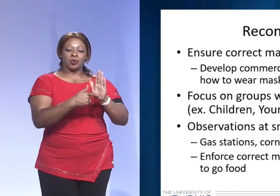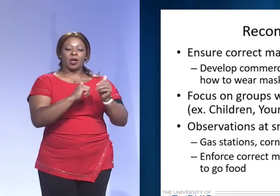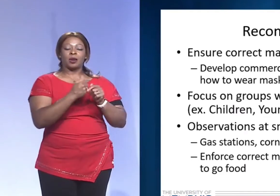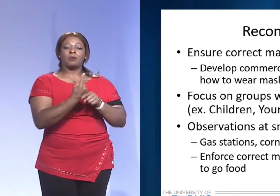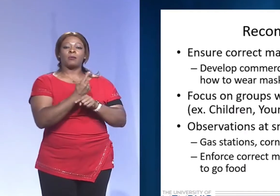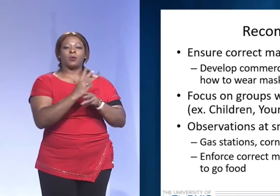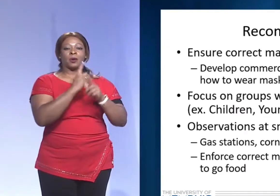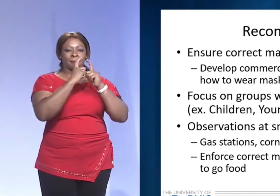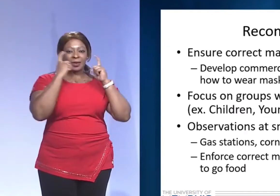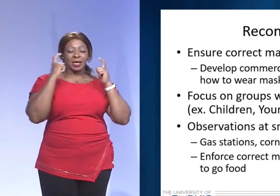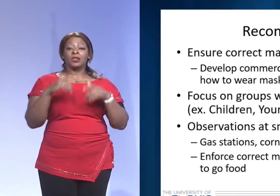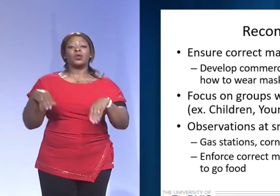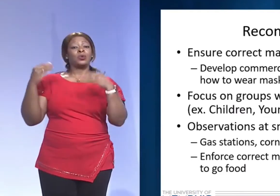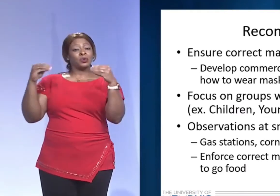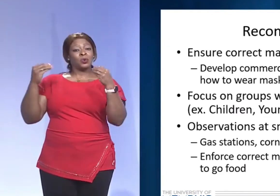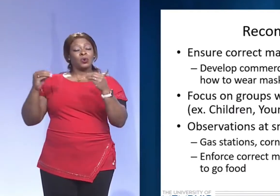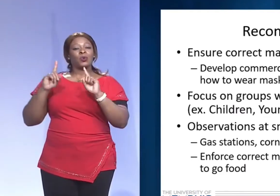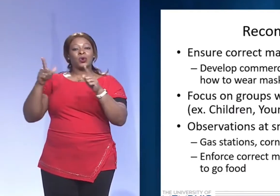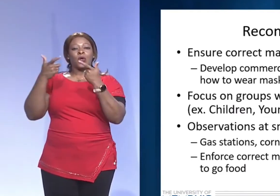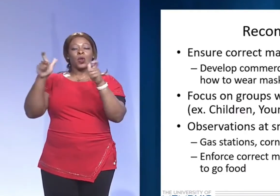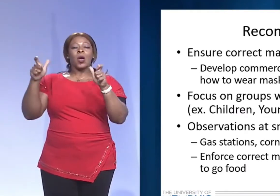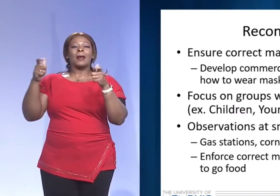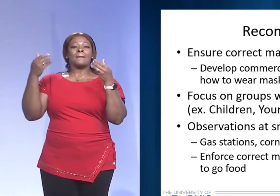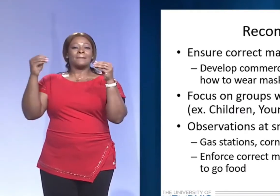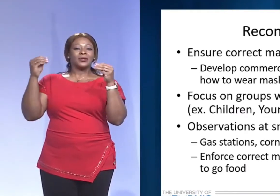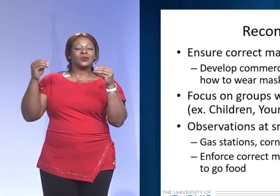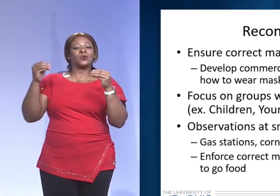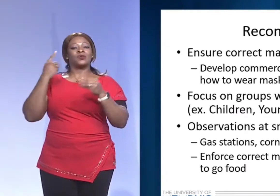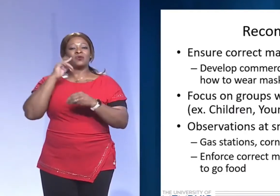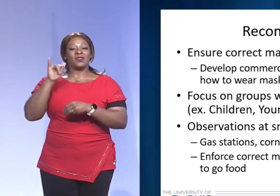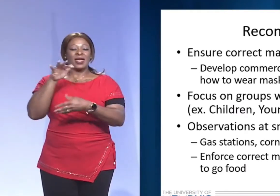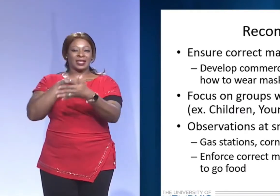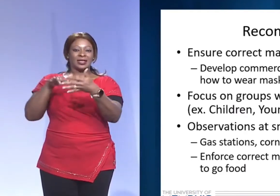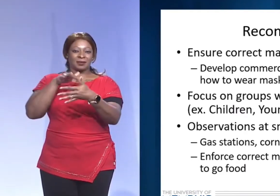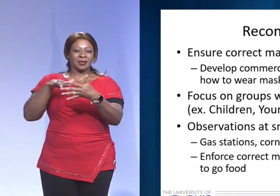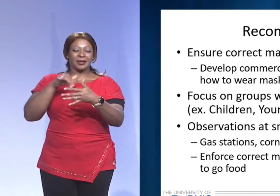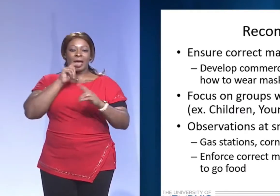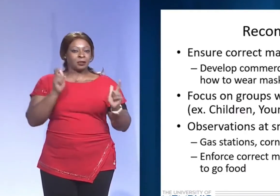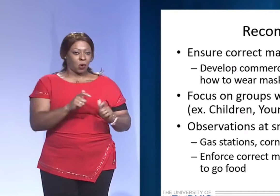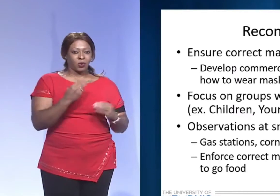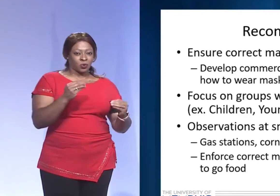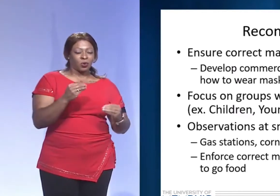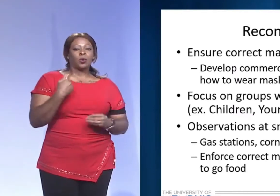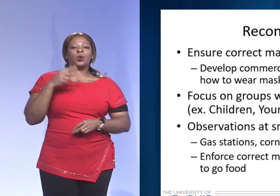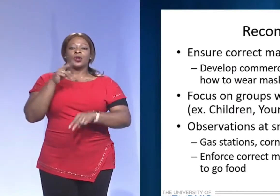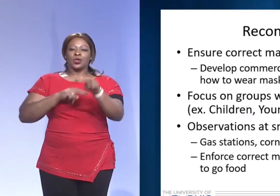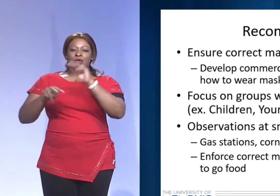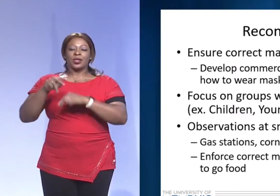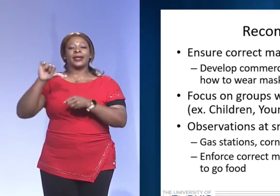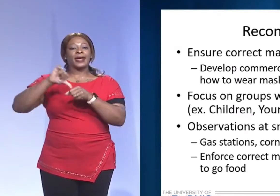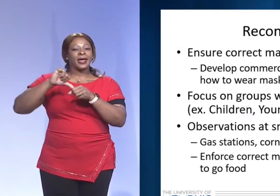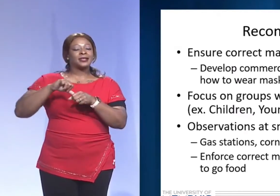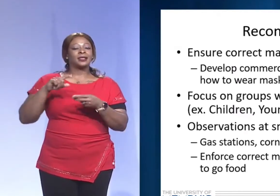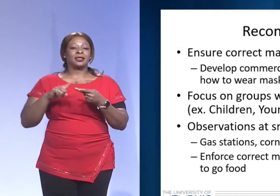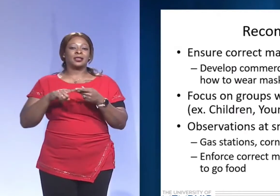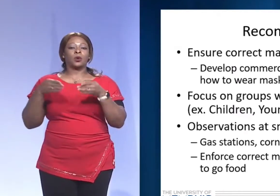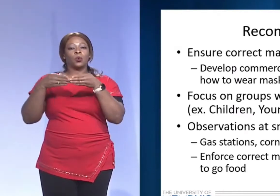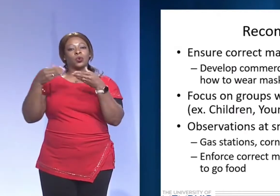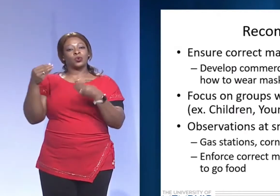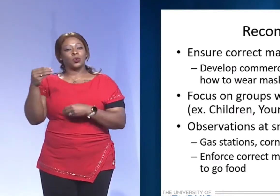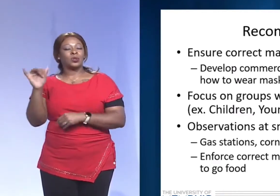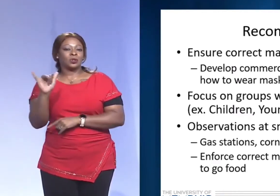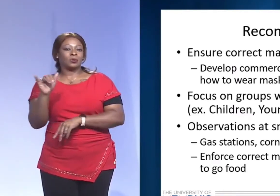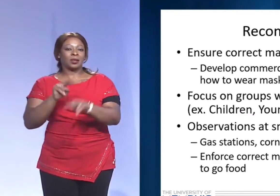stores. We only went to large retail stores for this study, but we should look at gas stations and corner stores as